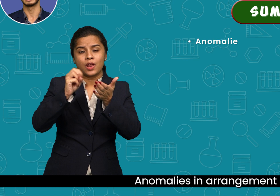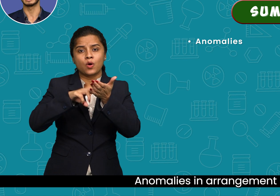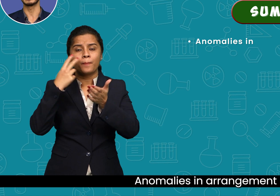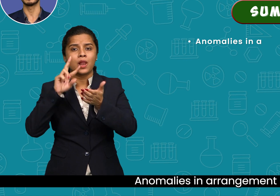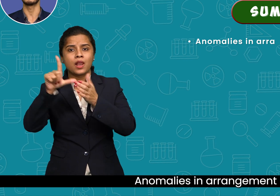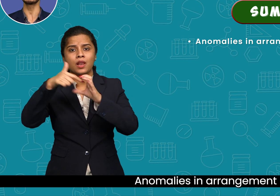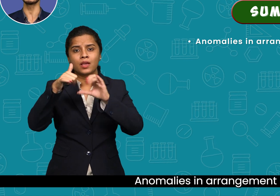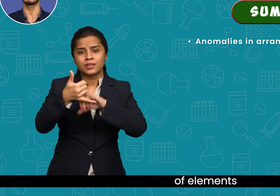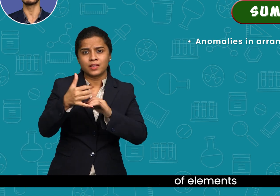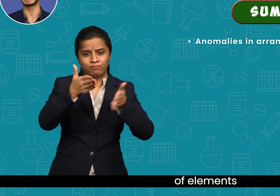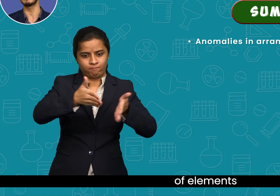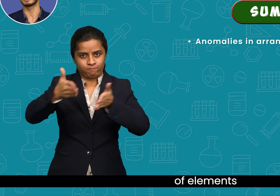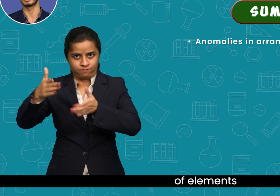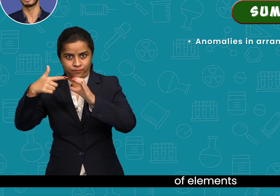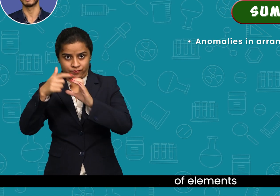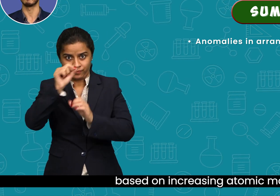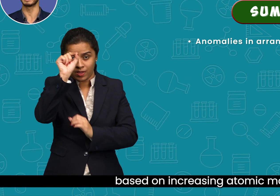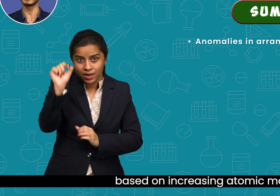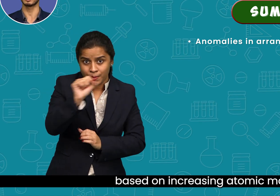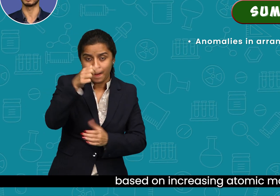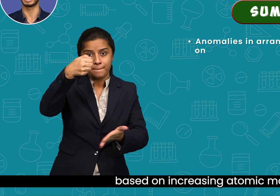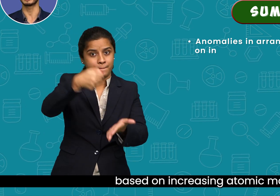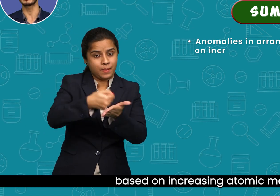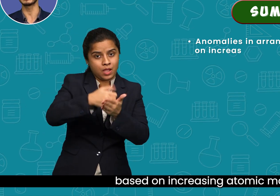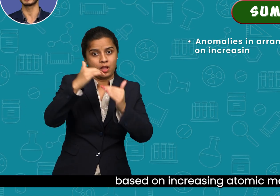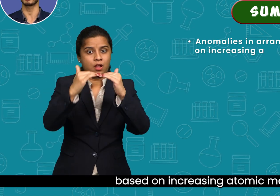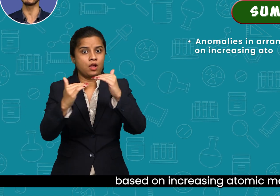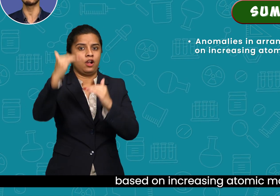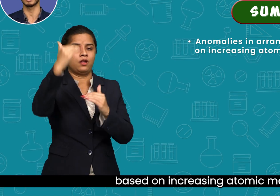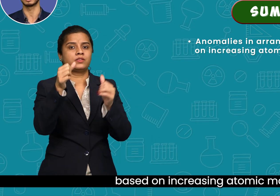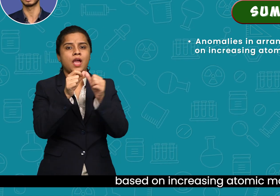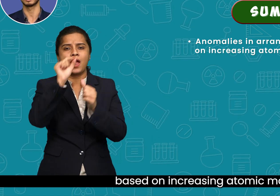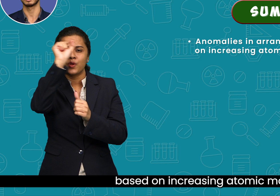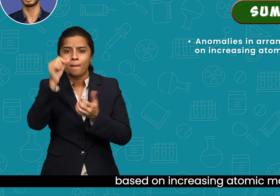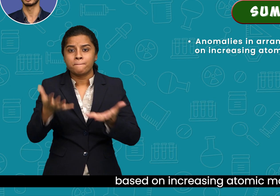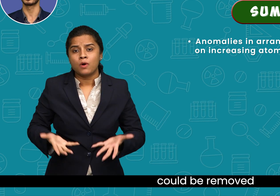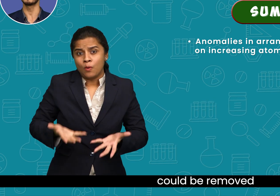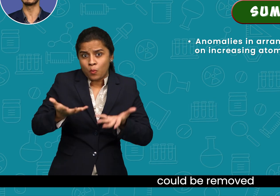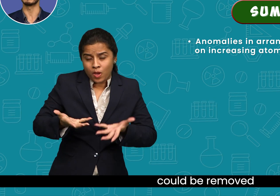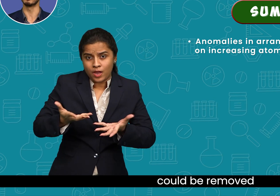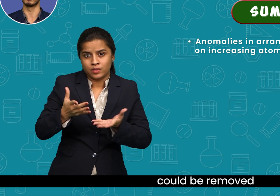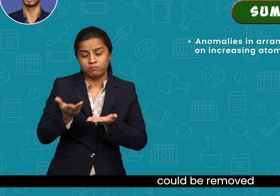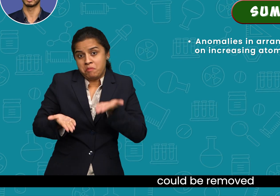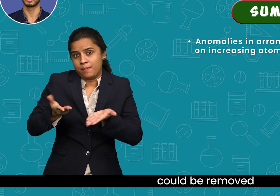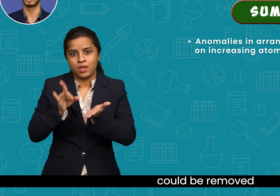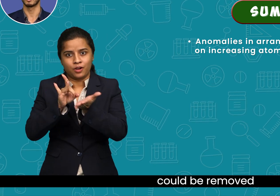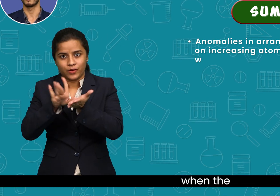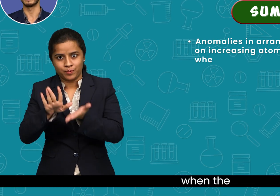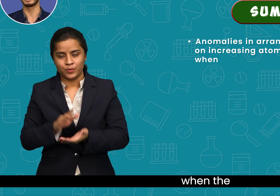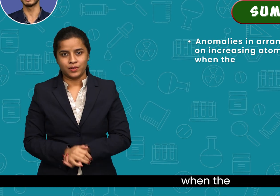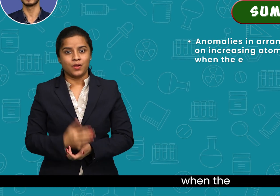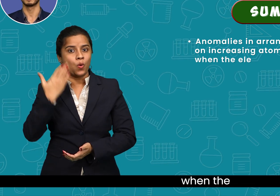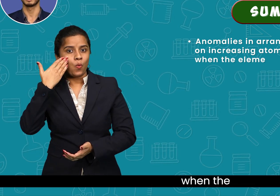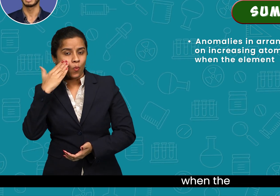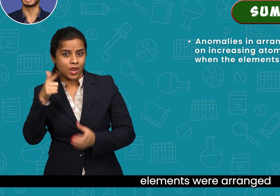Anomalies in the arrangement of an element based on increasing atomic mass could be removed